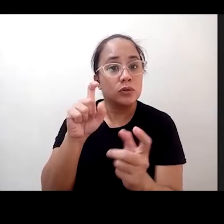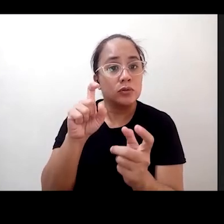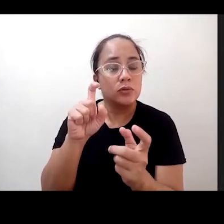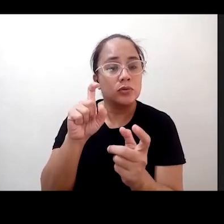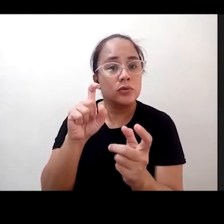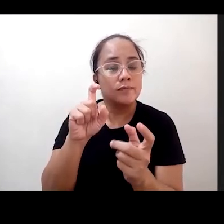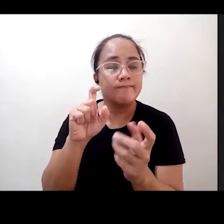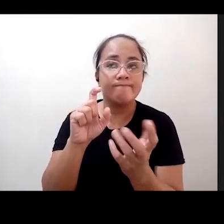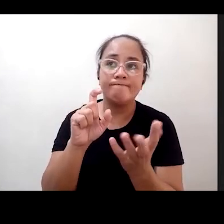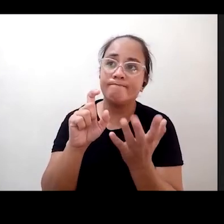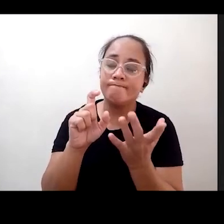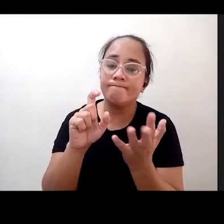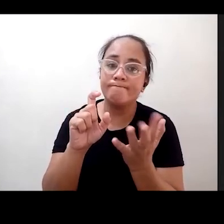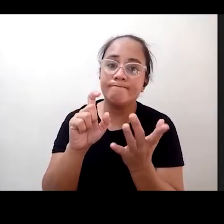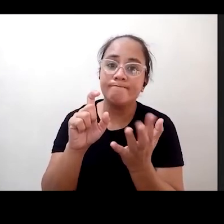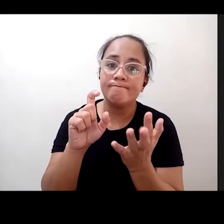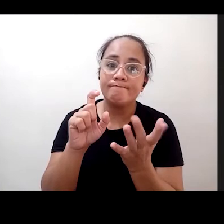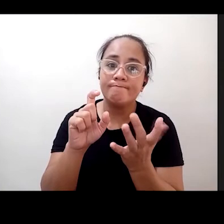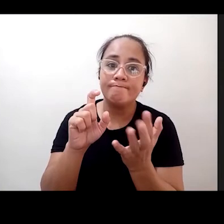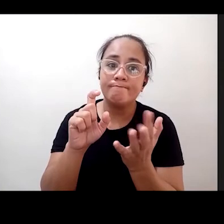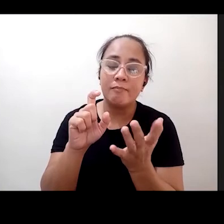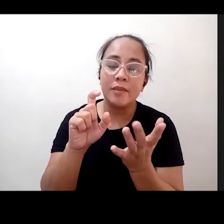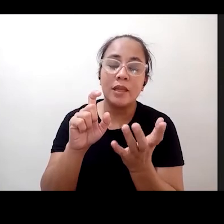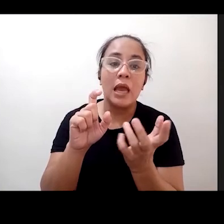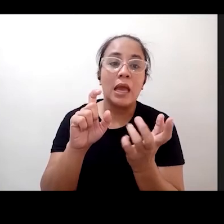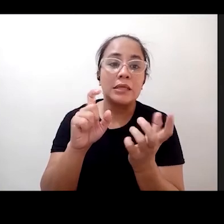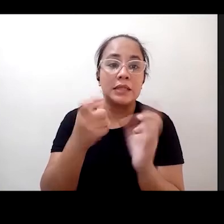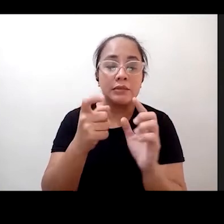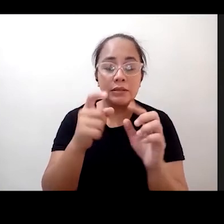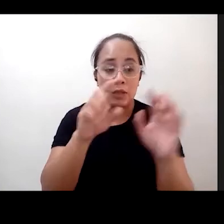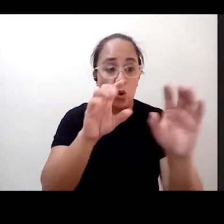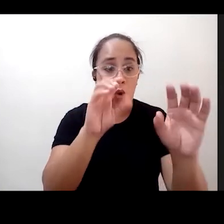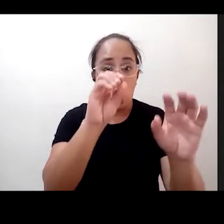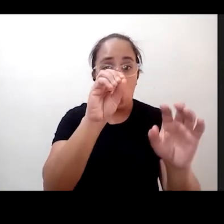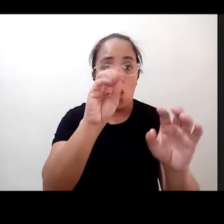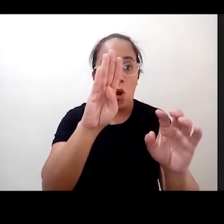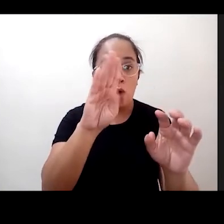um, and then under object, you would need to put